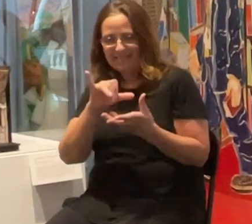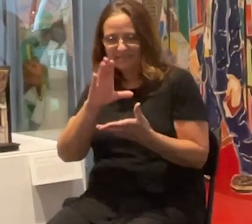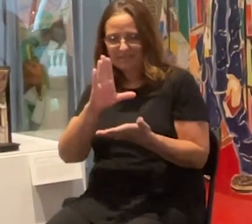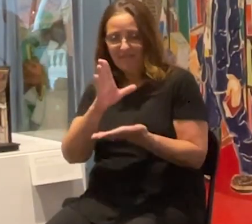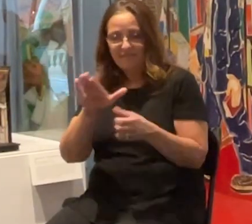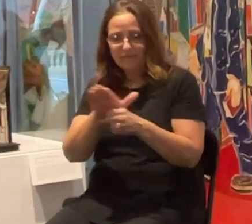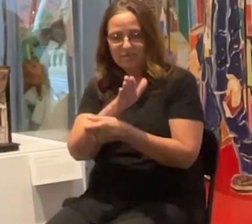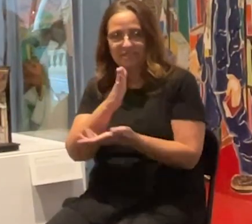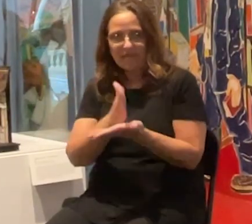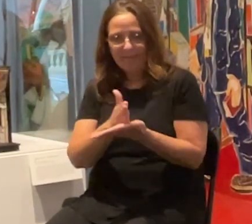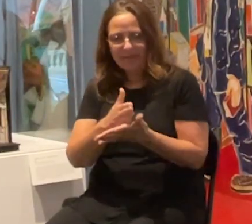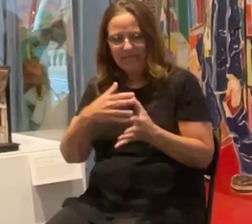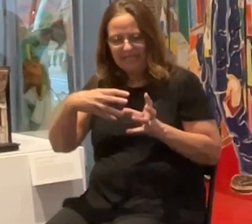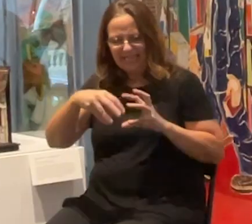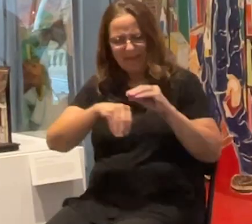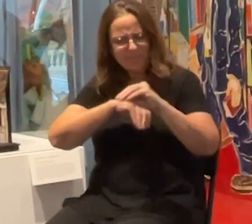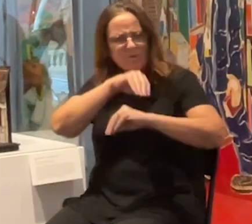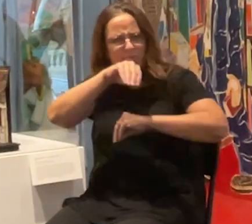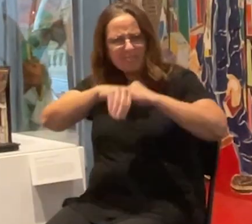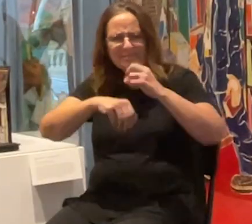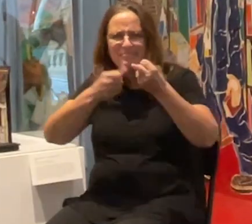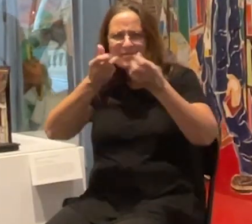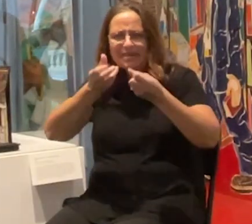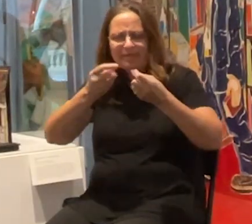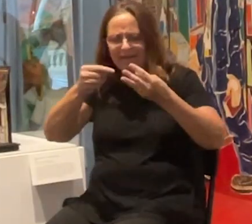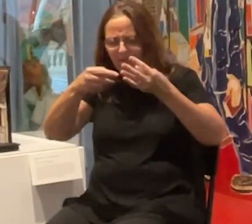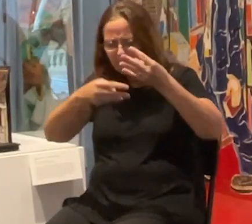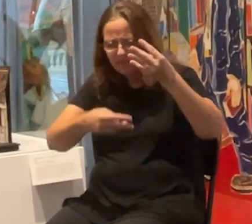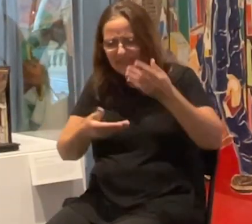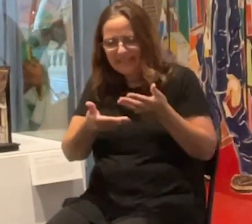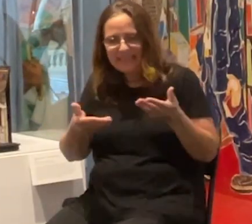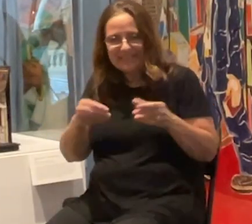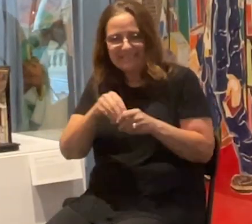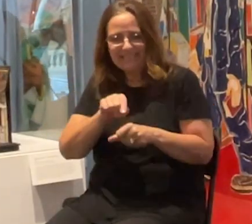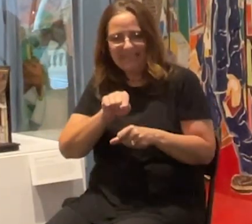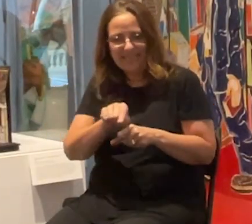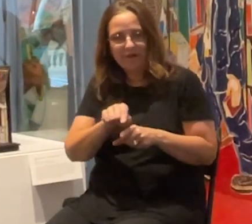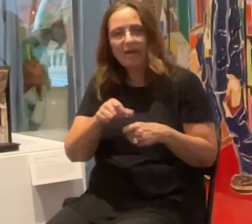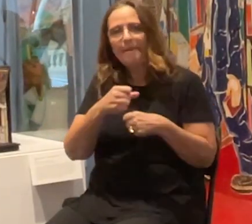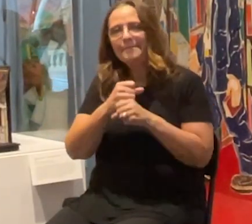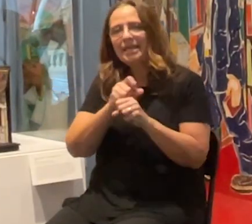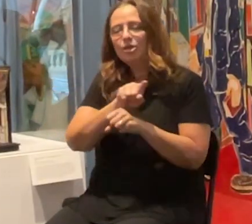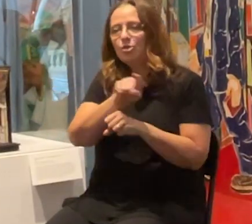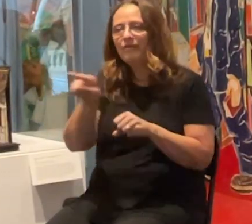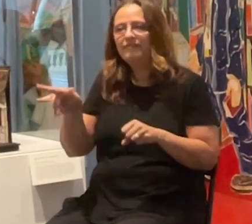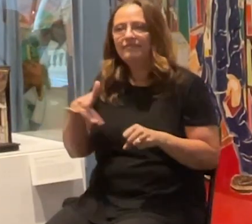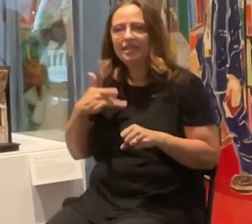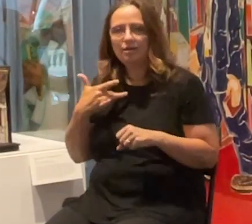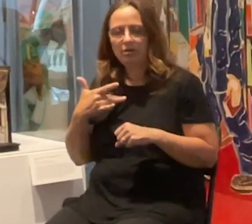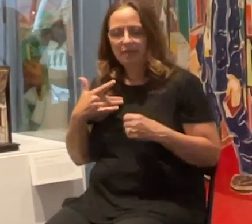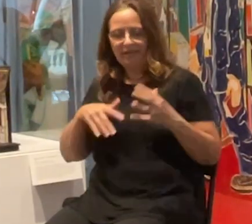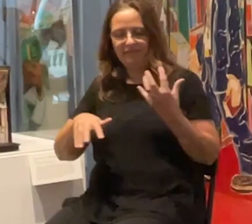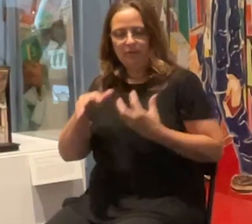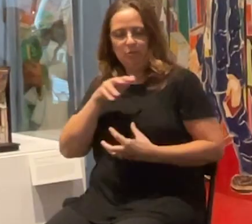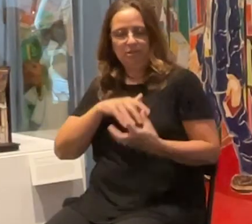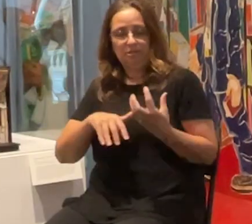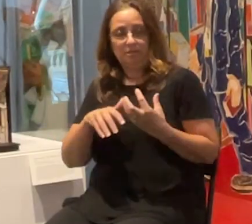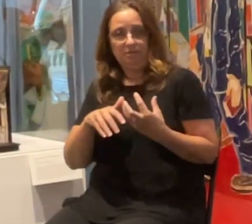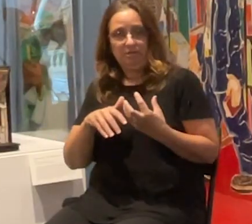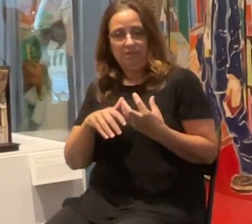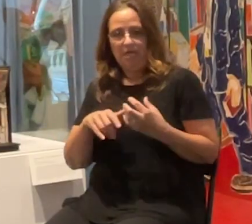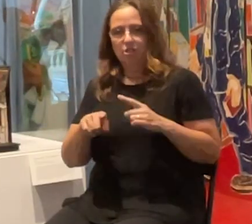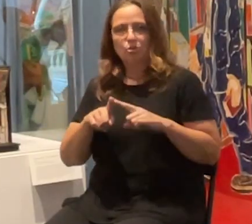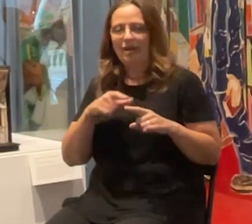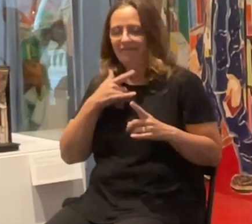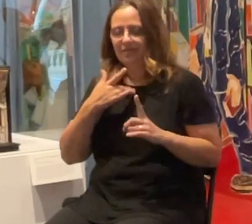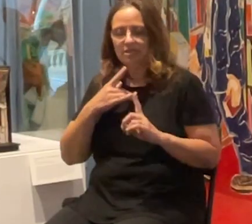to dislocate you in terms of like what, you know, it not being a specific thing. A lot of people thought it was literally an image of my